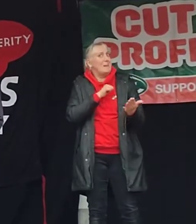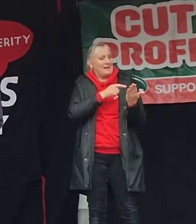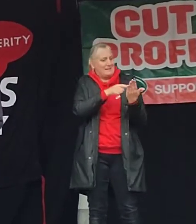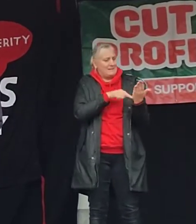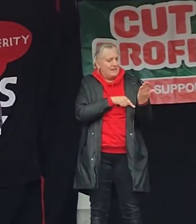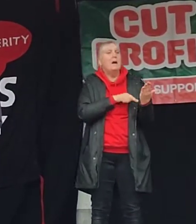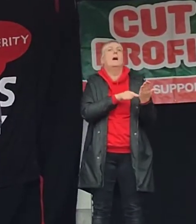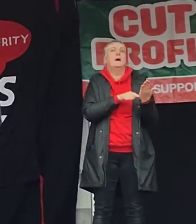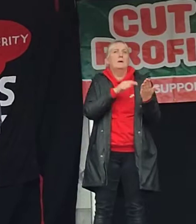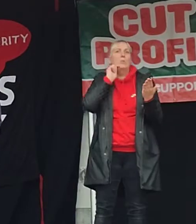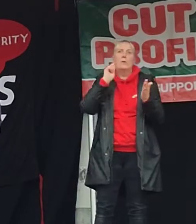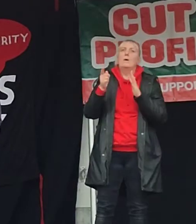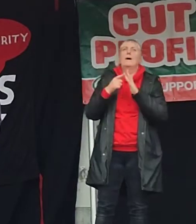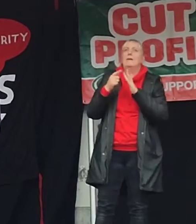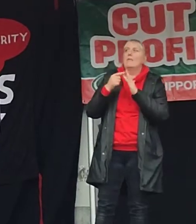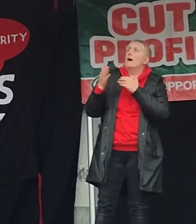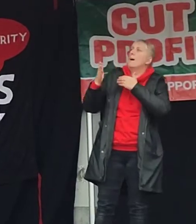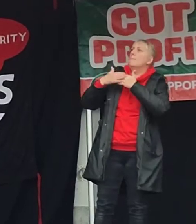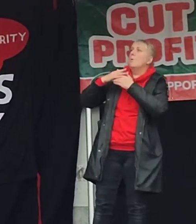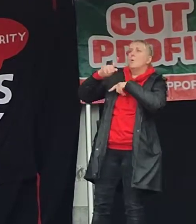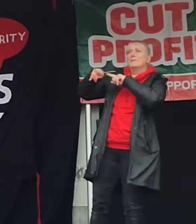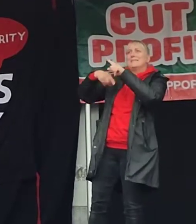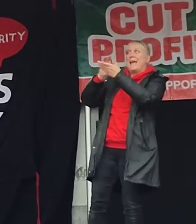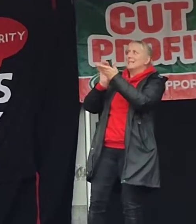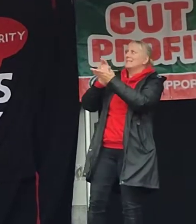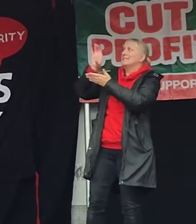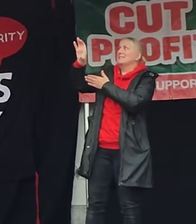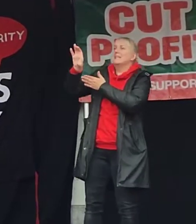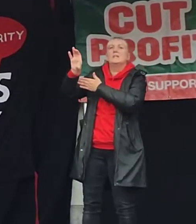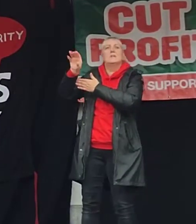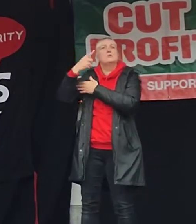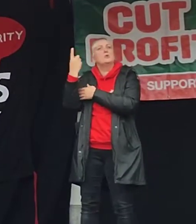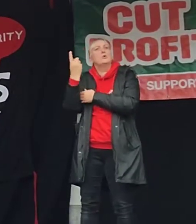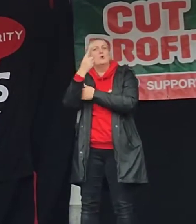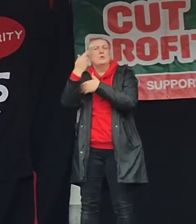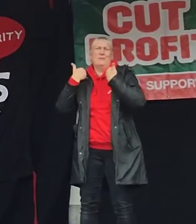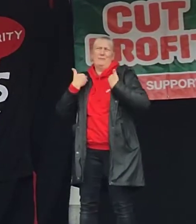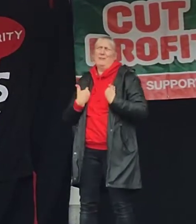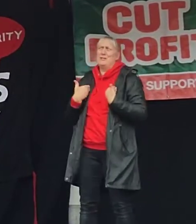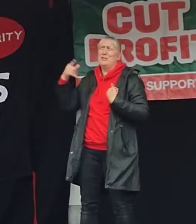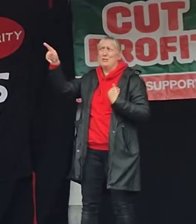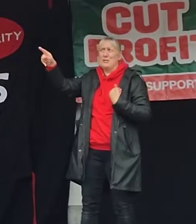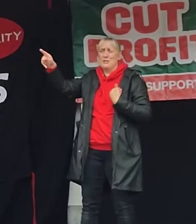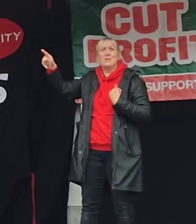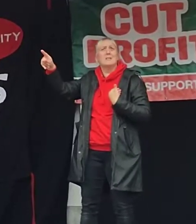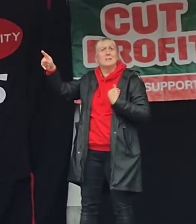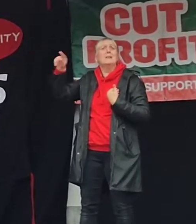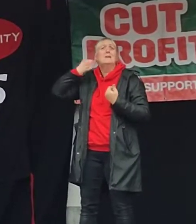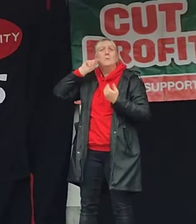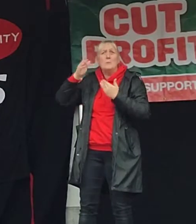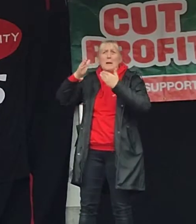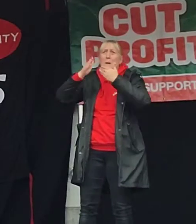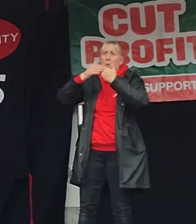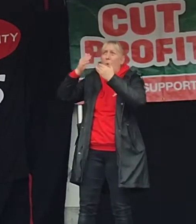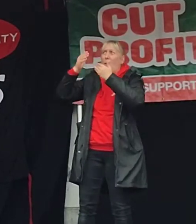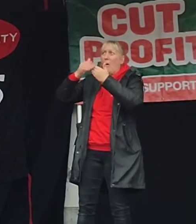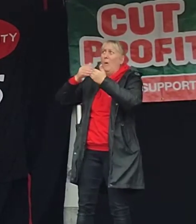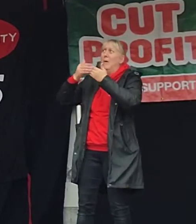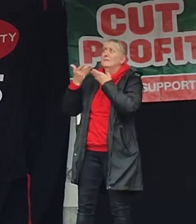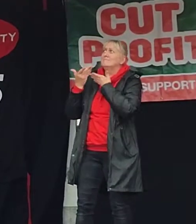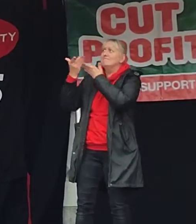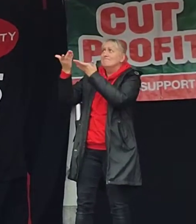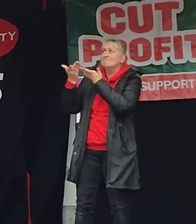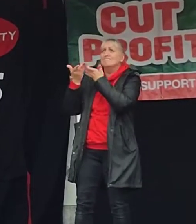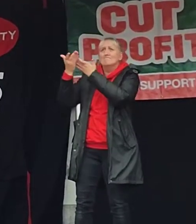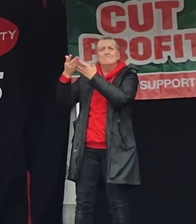another tax giveaway to the super rich. It'll be another pass-by on the other side for all those that are